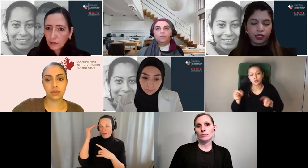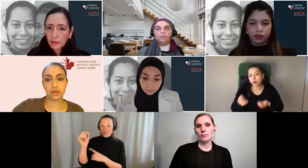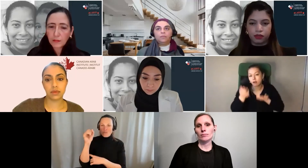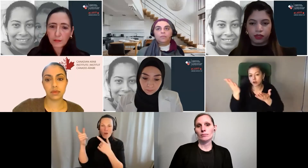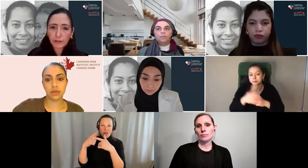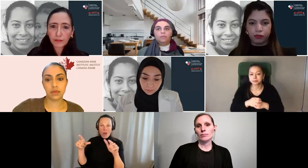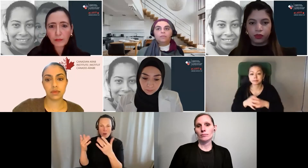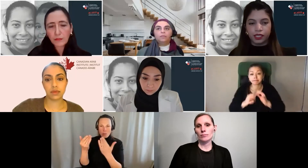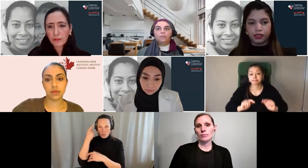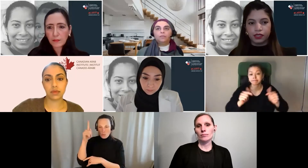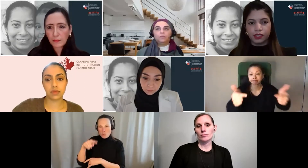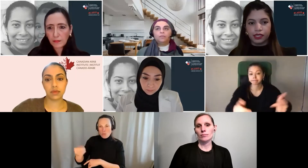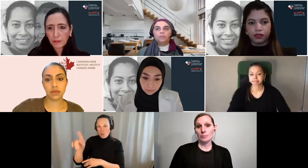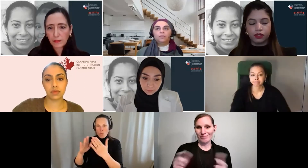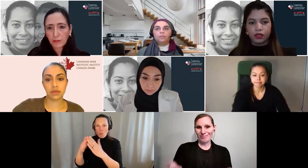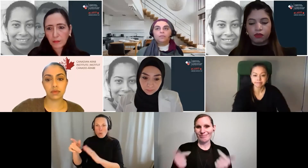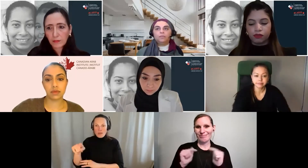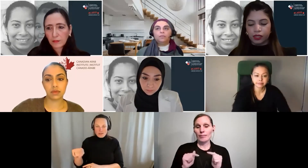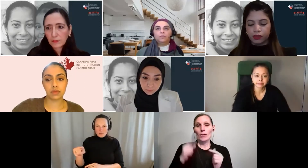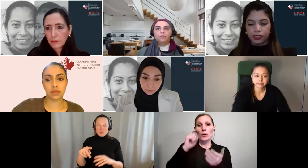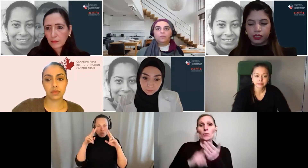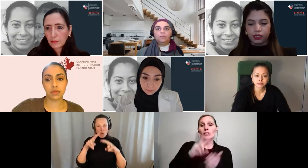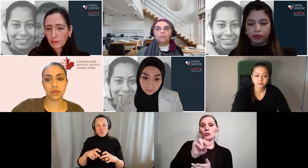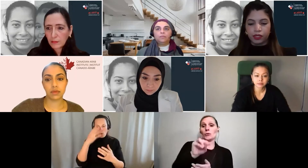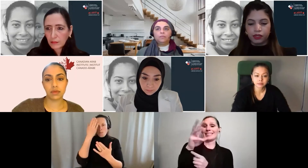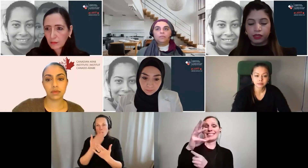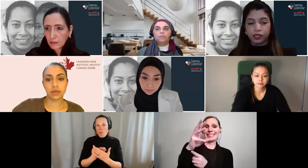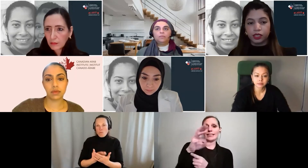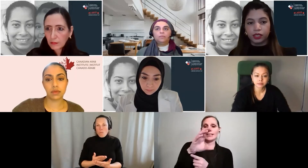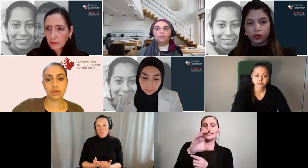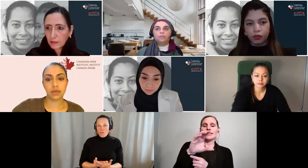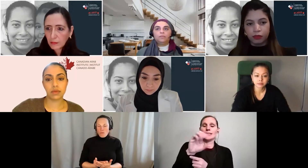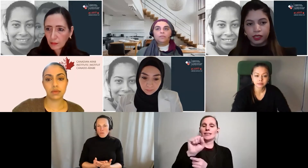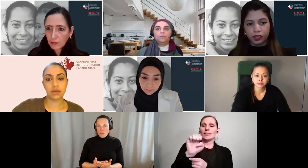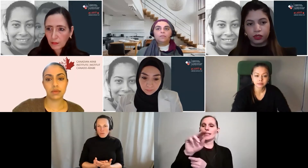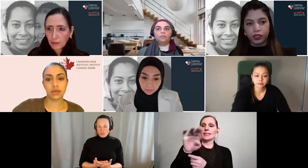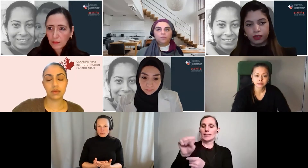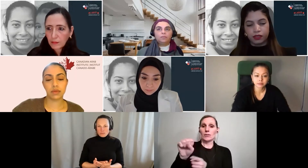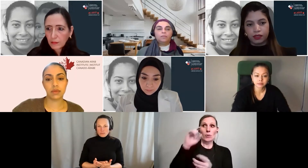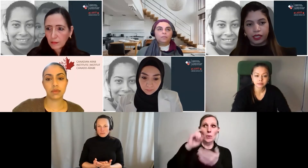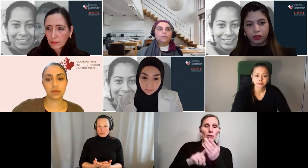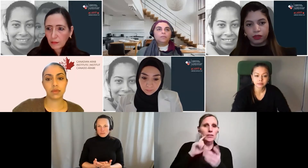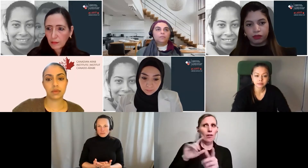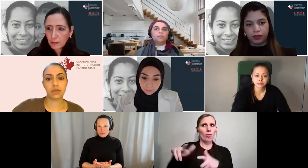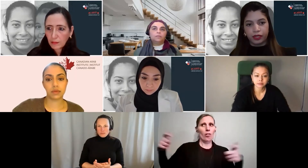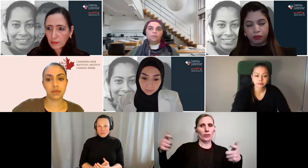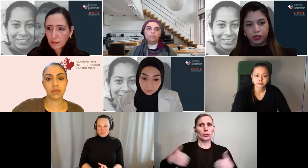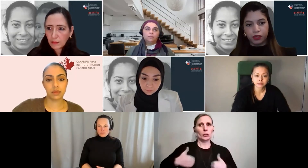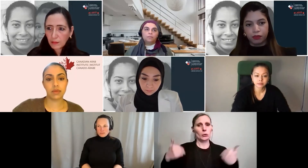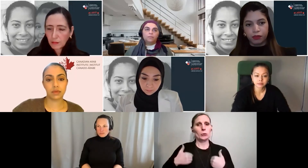the stats from the 2016 census, we found that there is a larger youth population within this segment